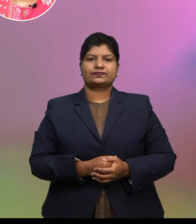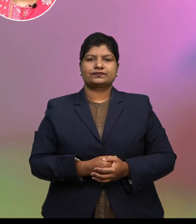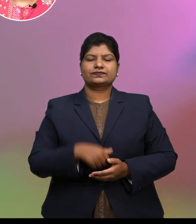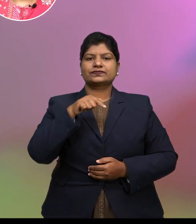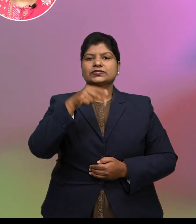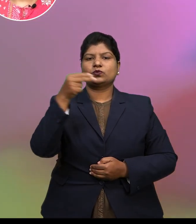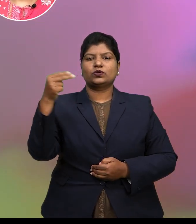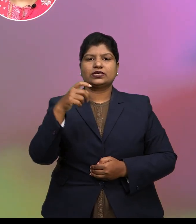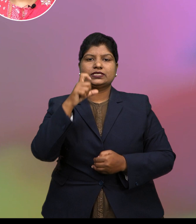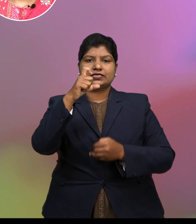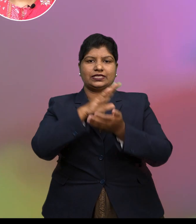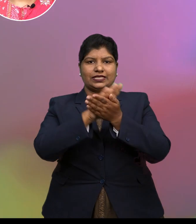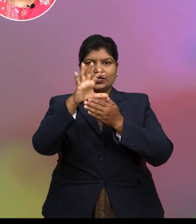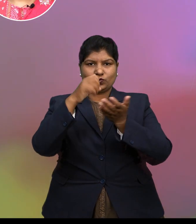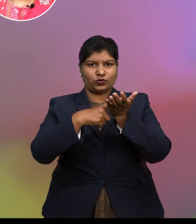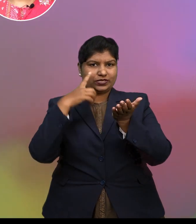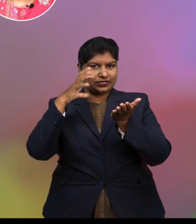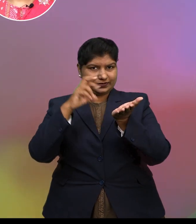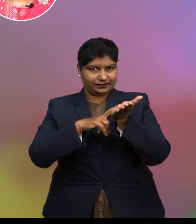called chorion